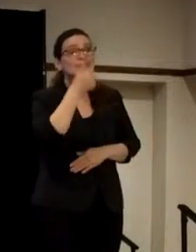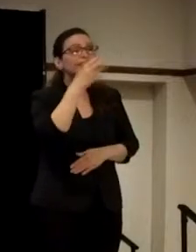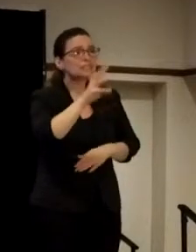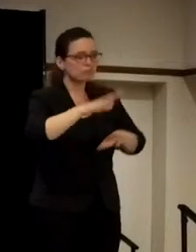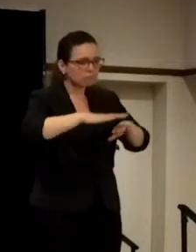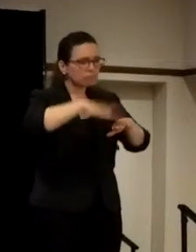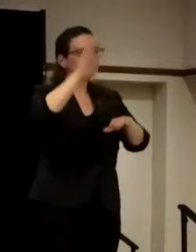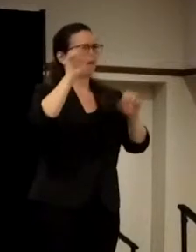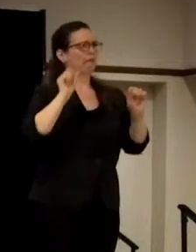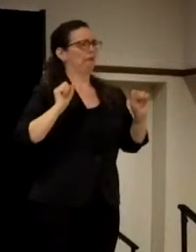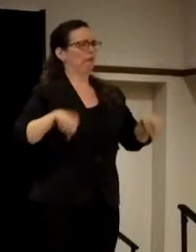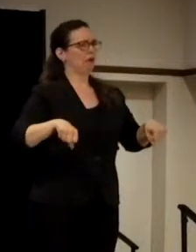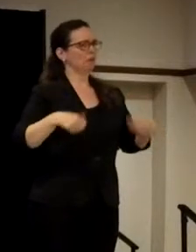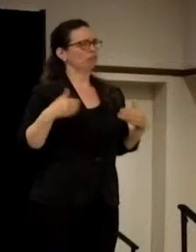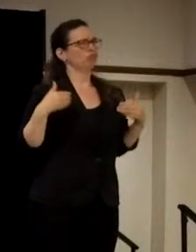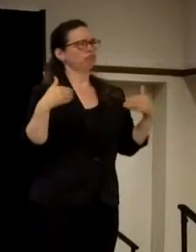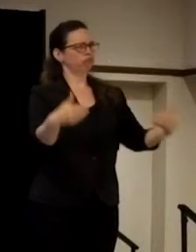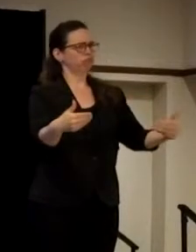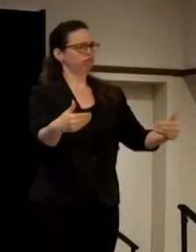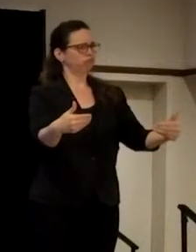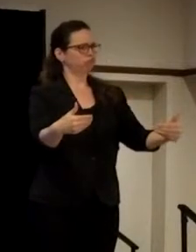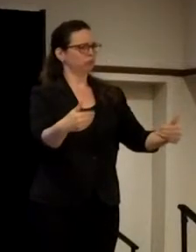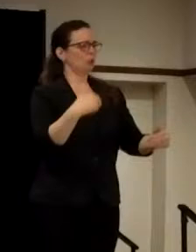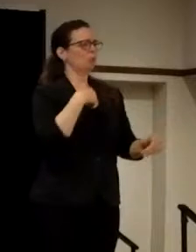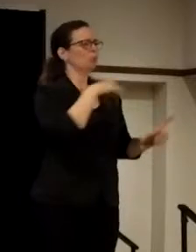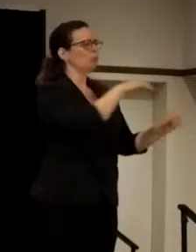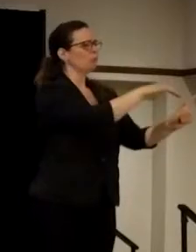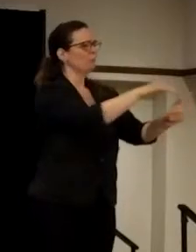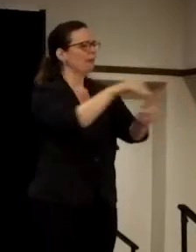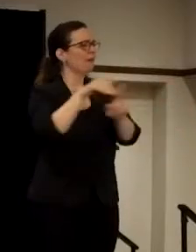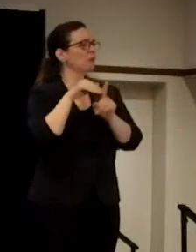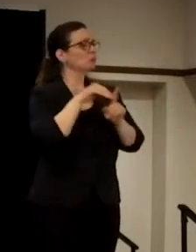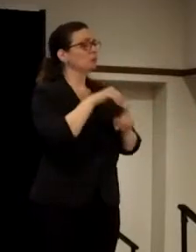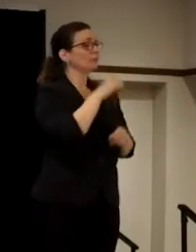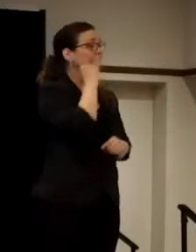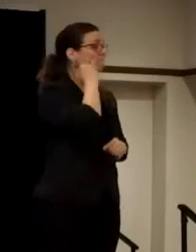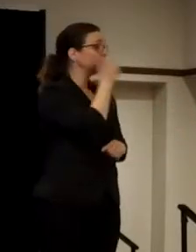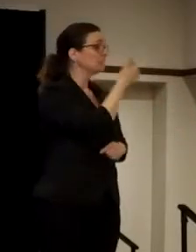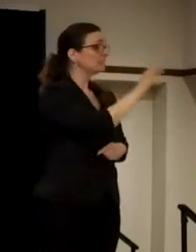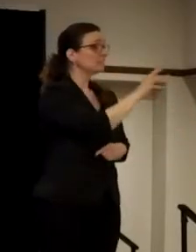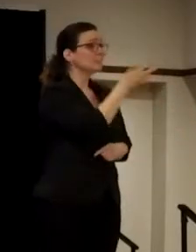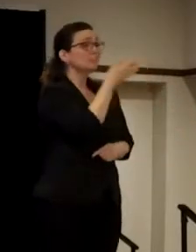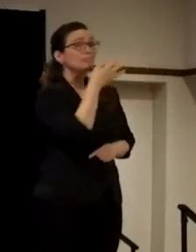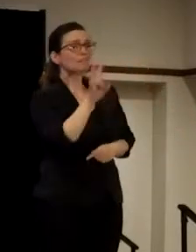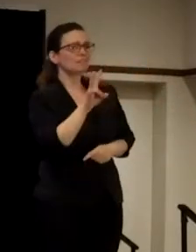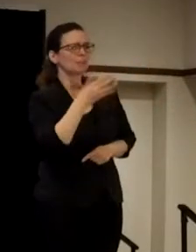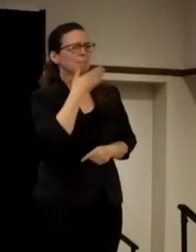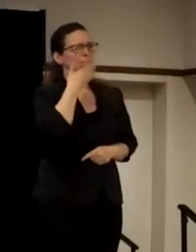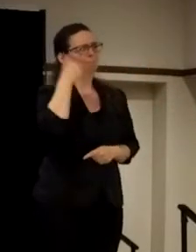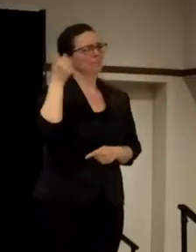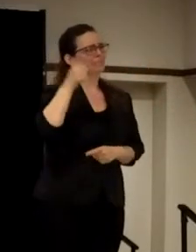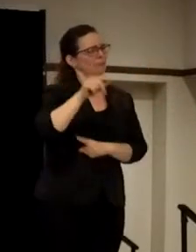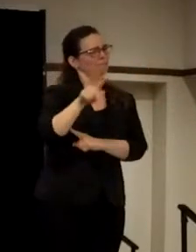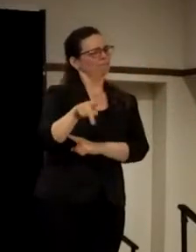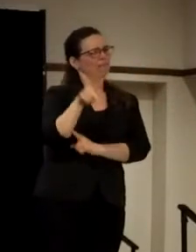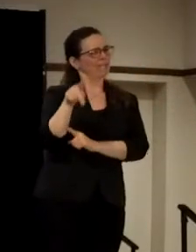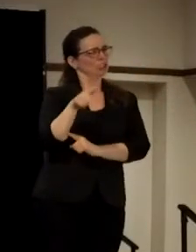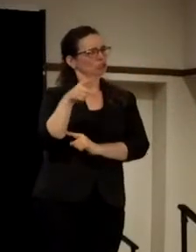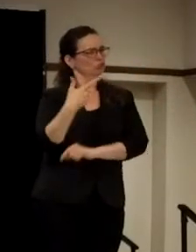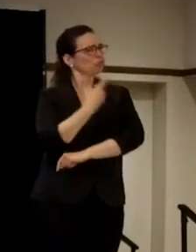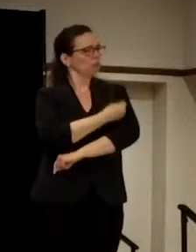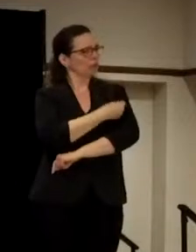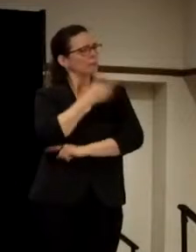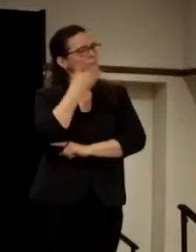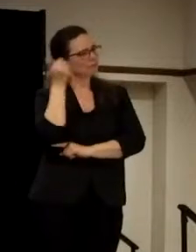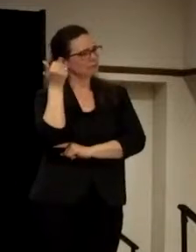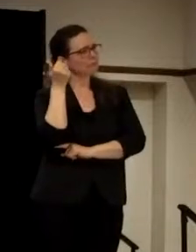So a reminder, if you're 16 or 17 years of age, you need the Pfizer vaccine to get your shot. Moderna is